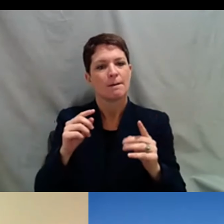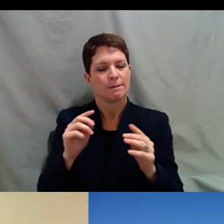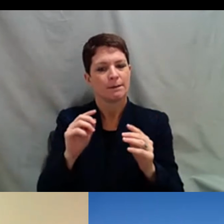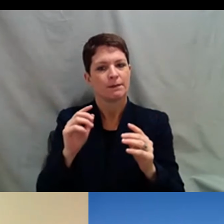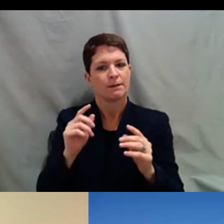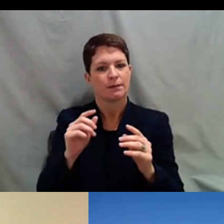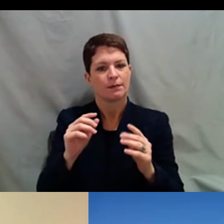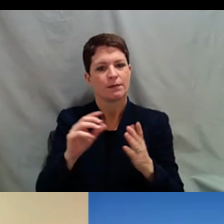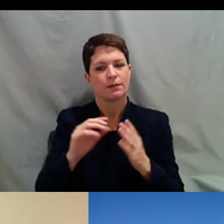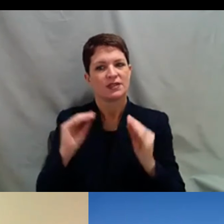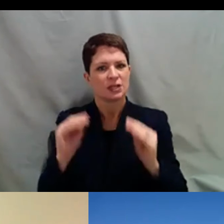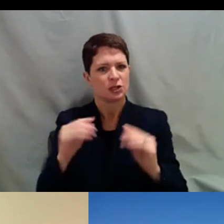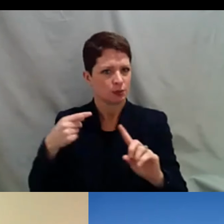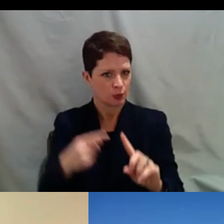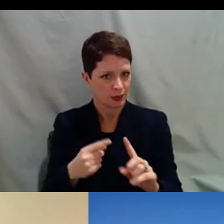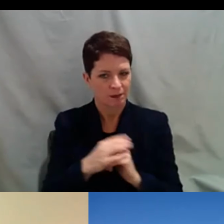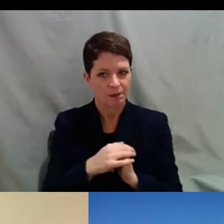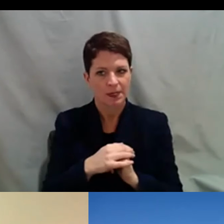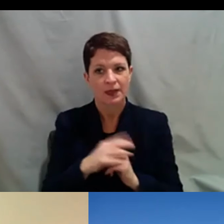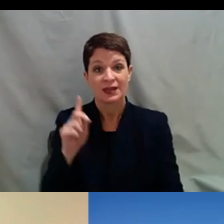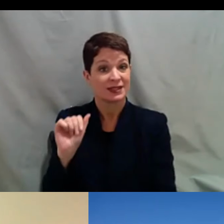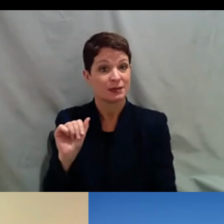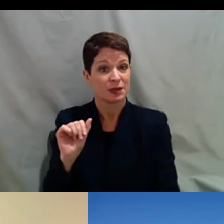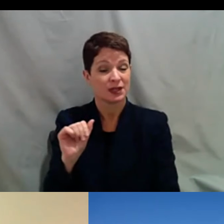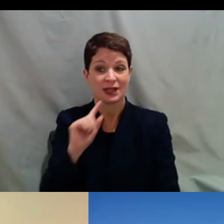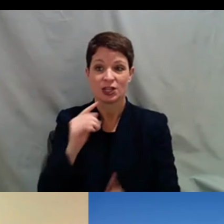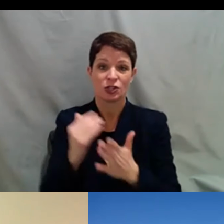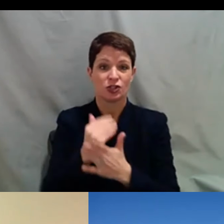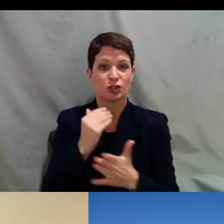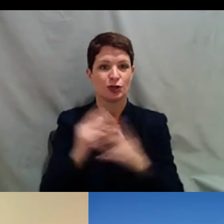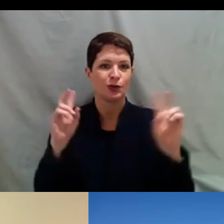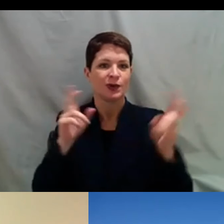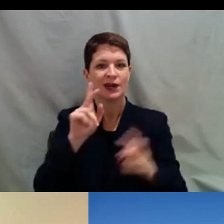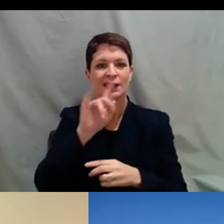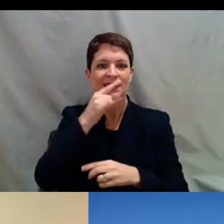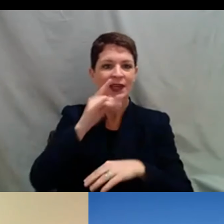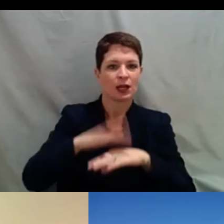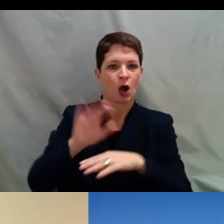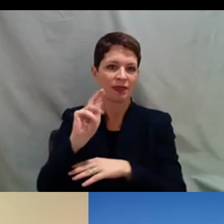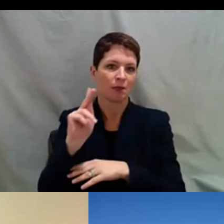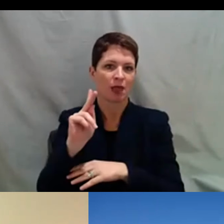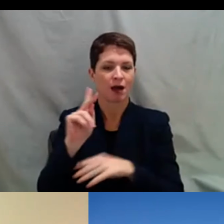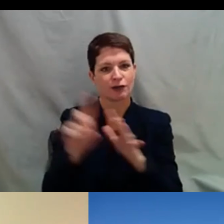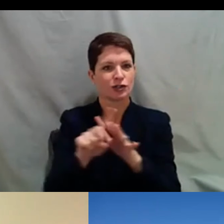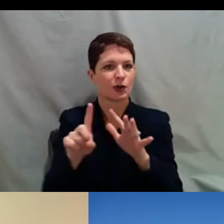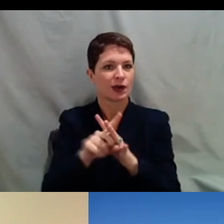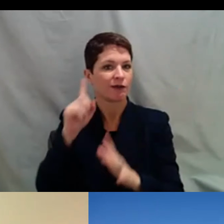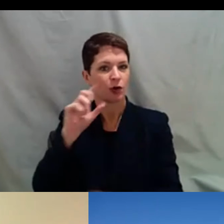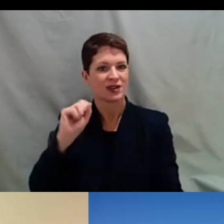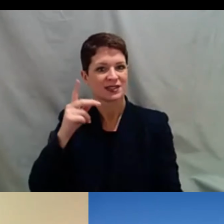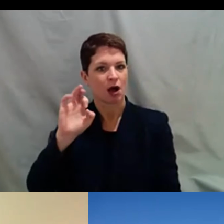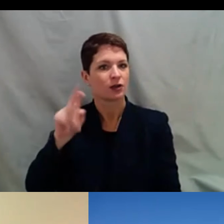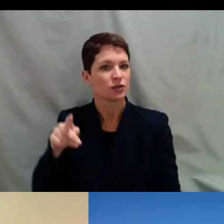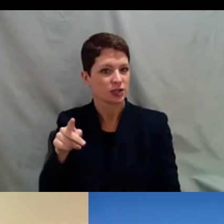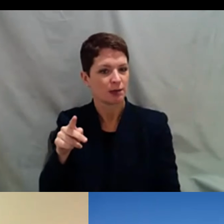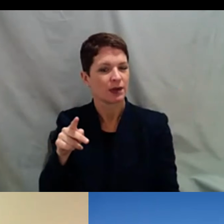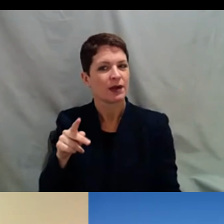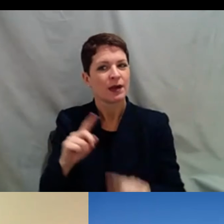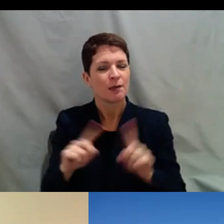that disability is the new kid on the block when it comes to scholarship. And I've been